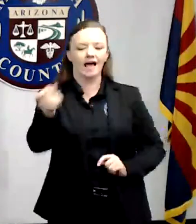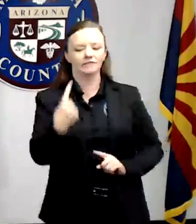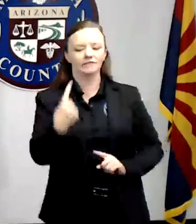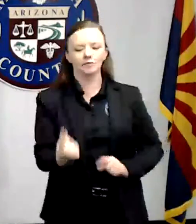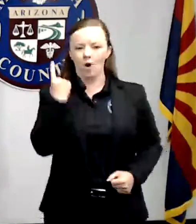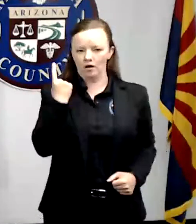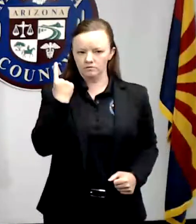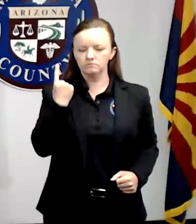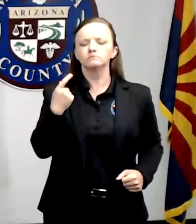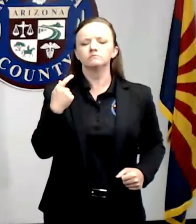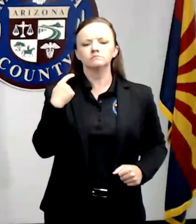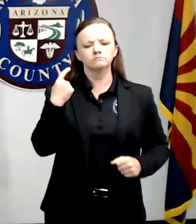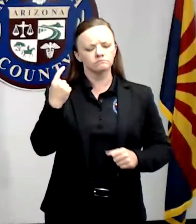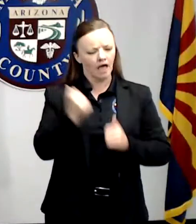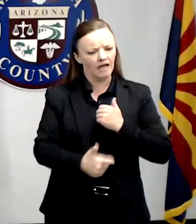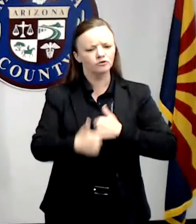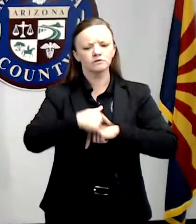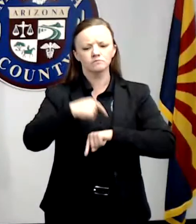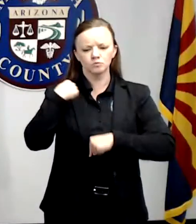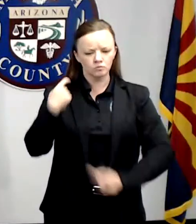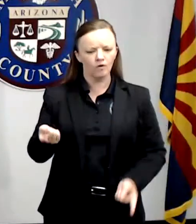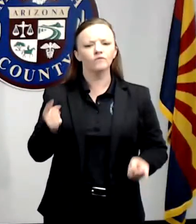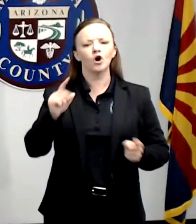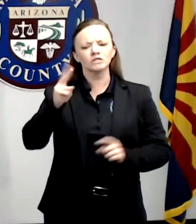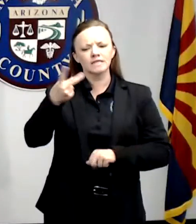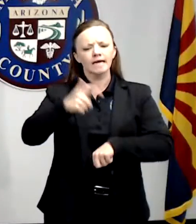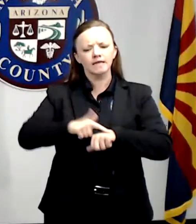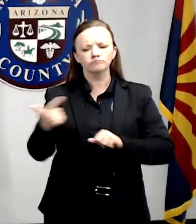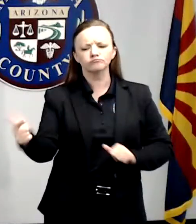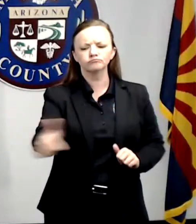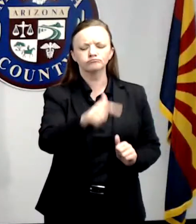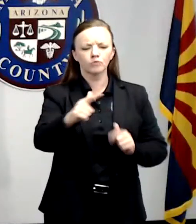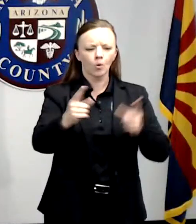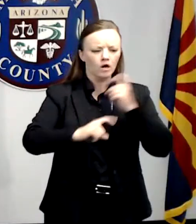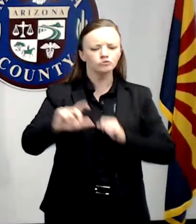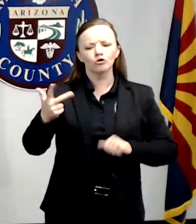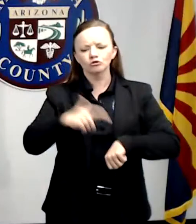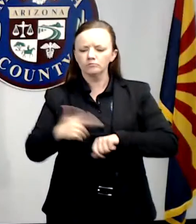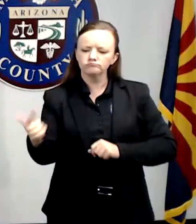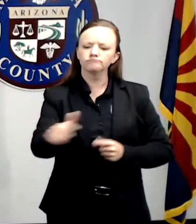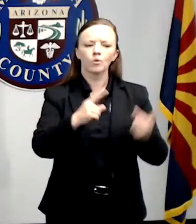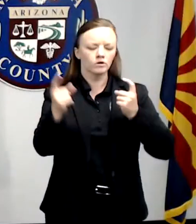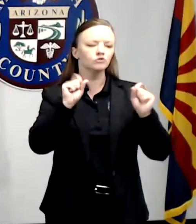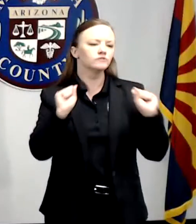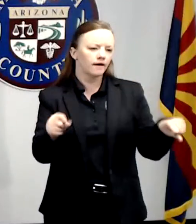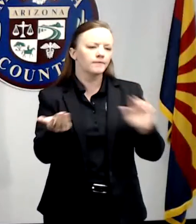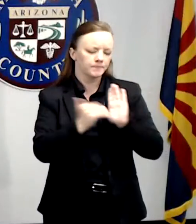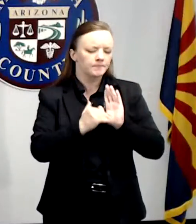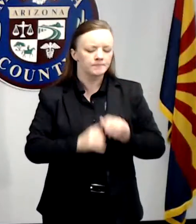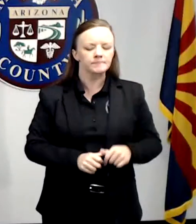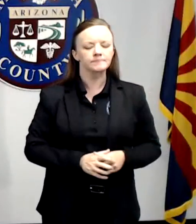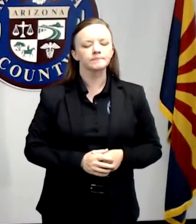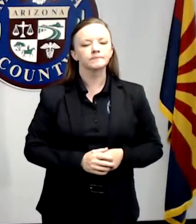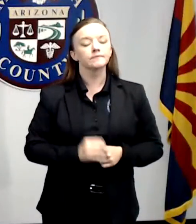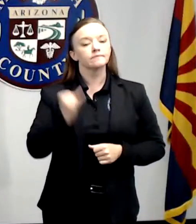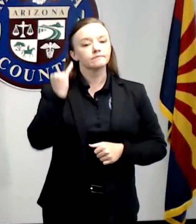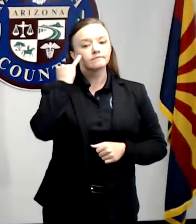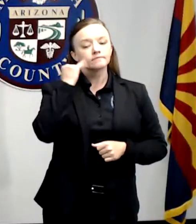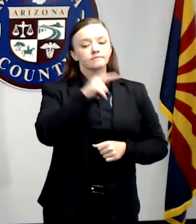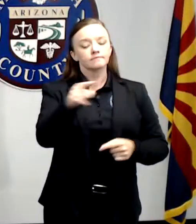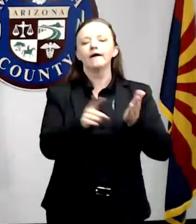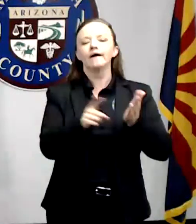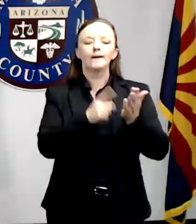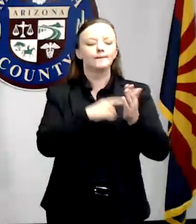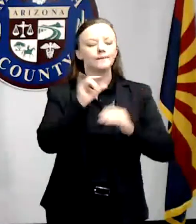that time. We've been able to get back to second questions every time we've done this, so we will certainly do that once again. So if you're having